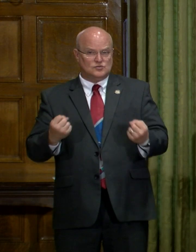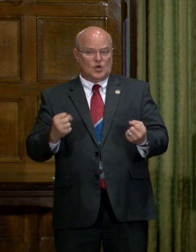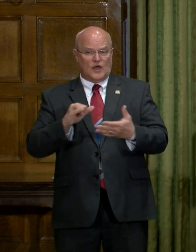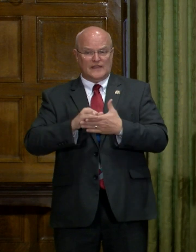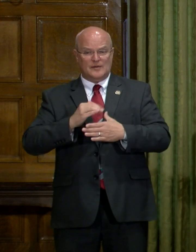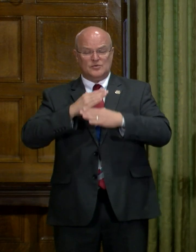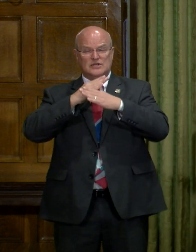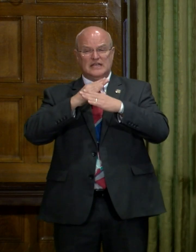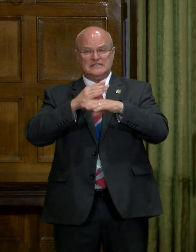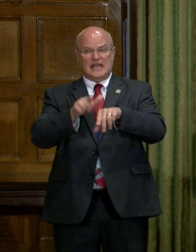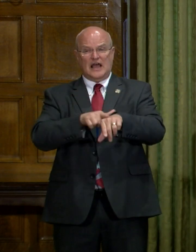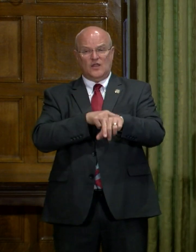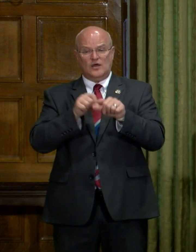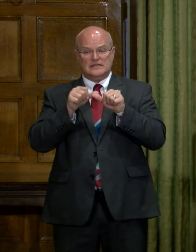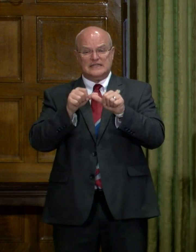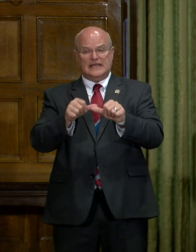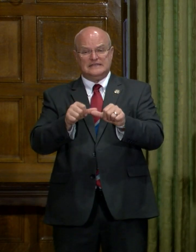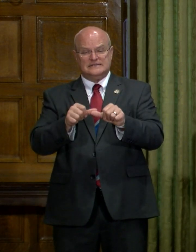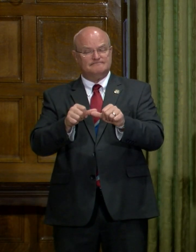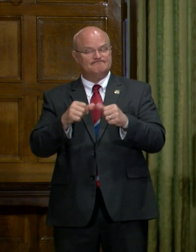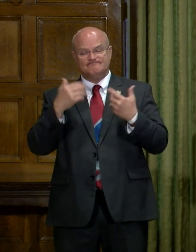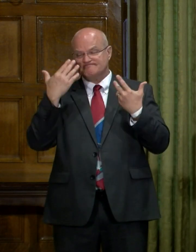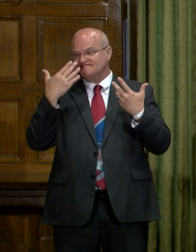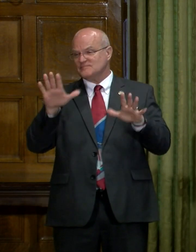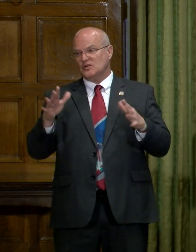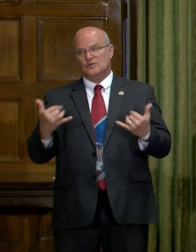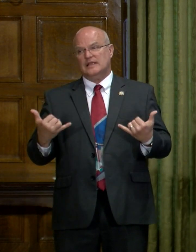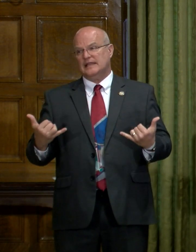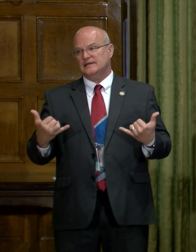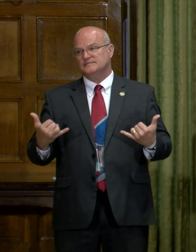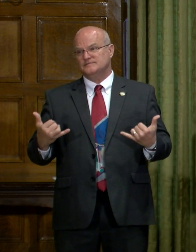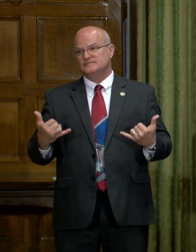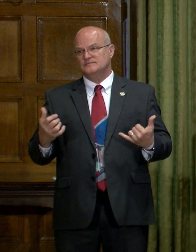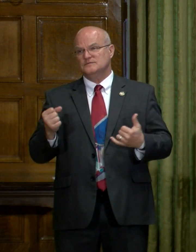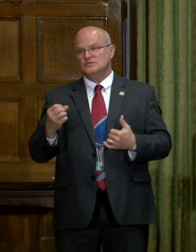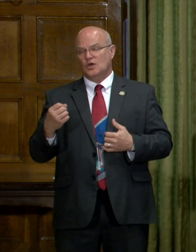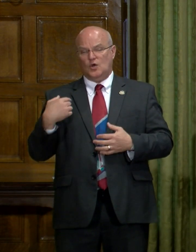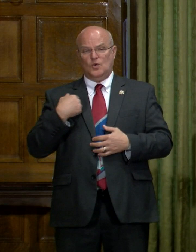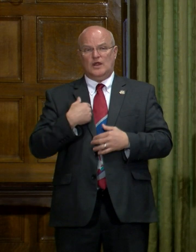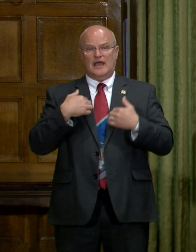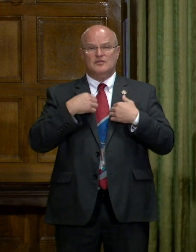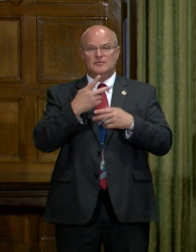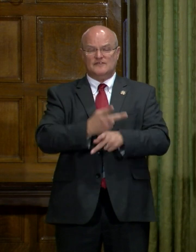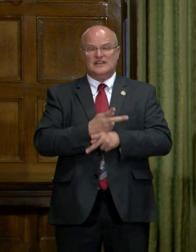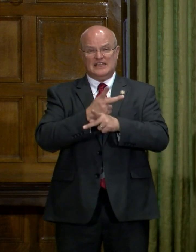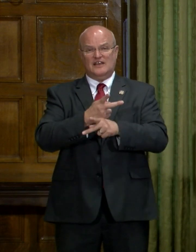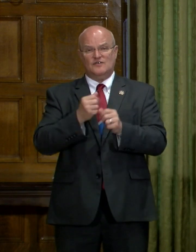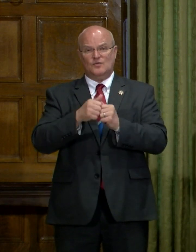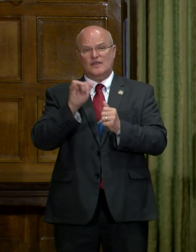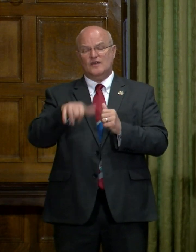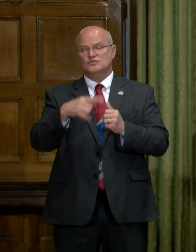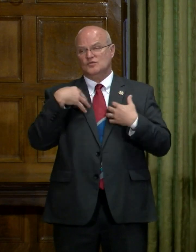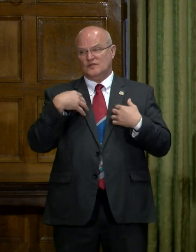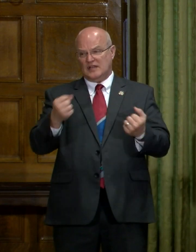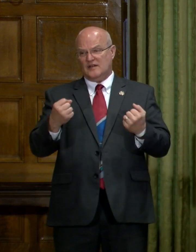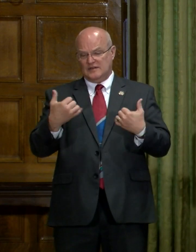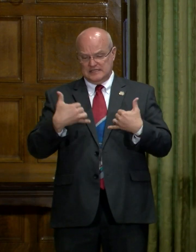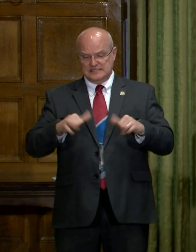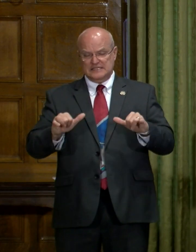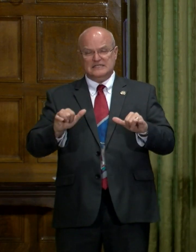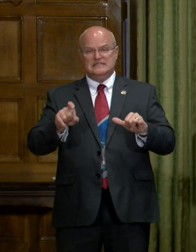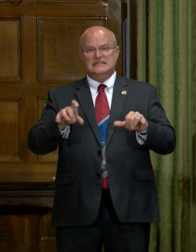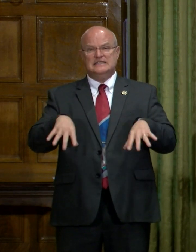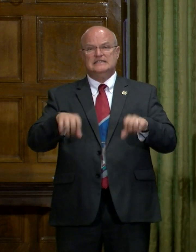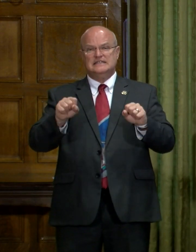that protection is and how long it lasts, we don't really know at this time. So we're having to be cautious with those who've recovered. They still need to